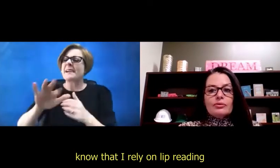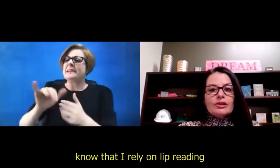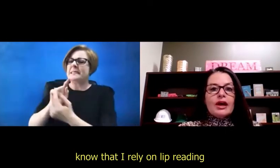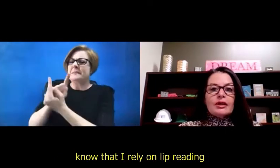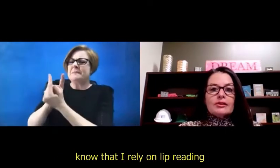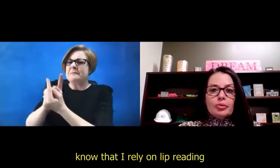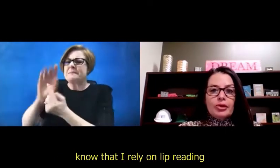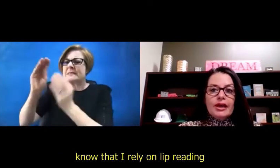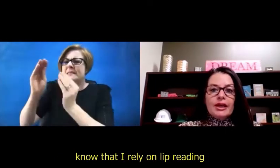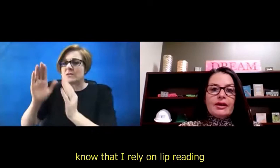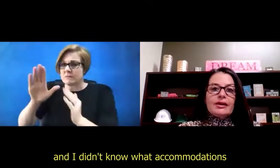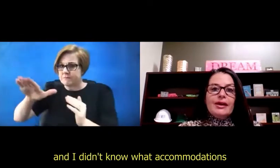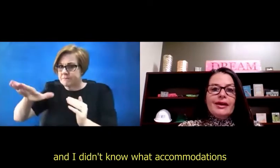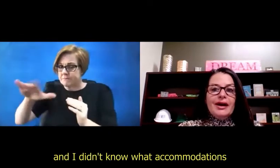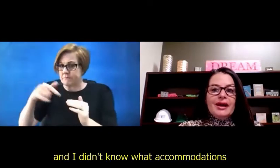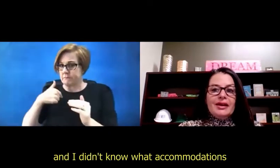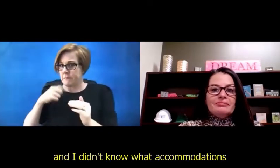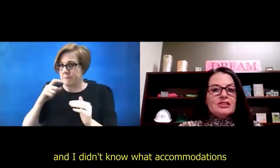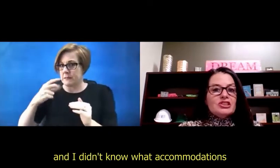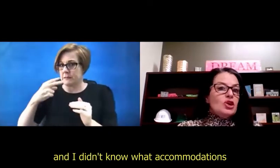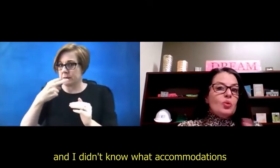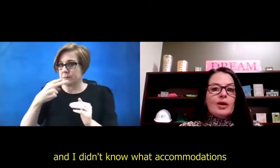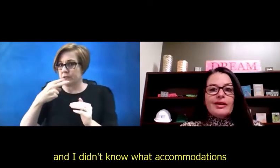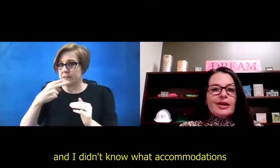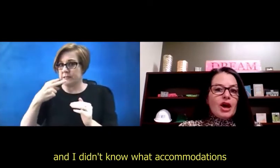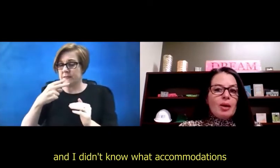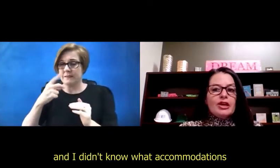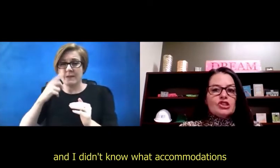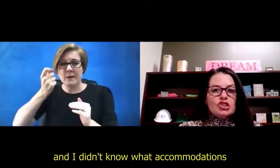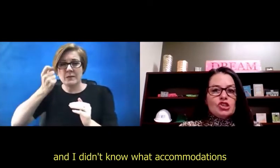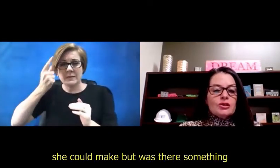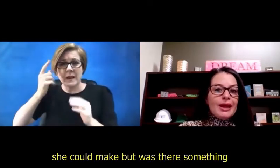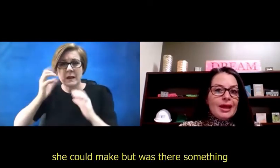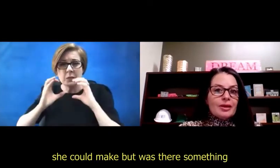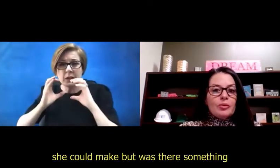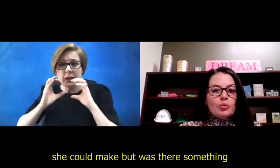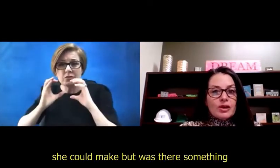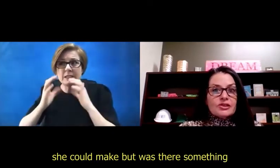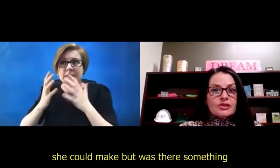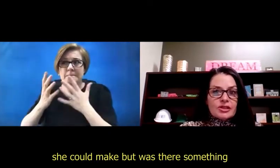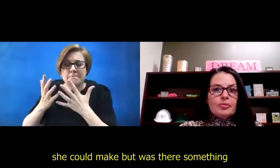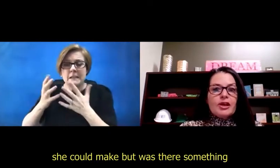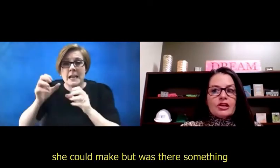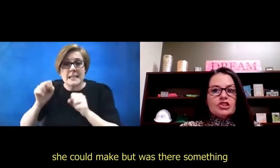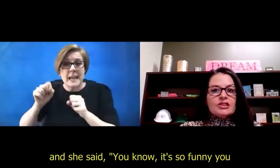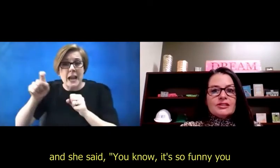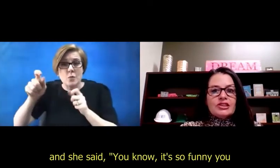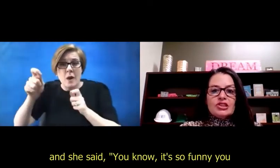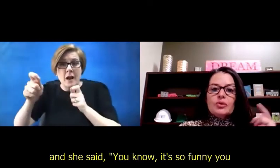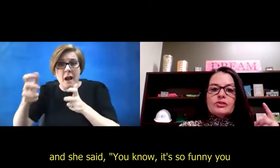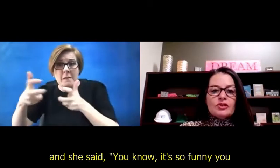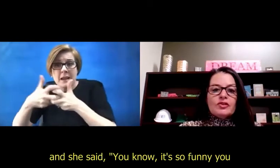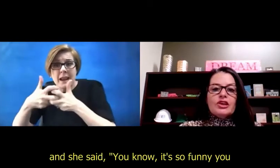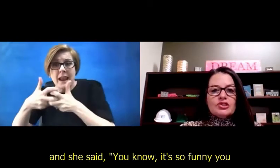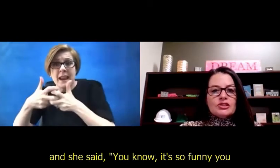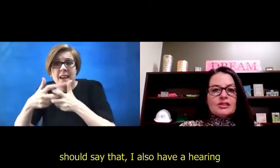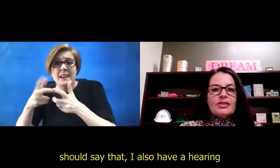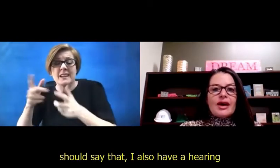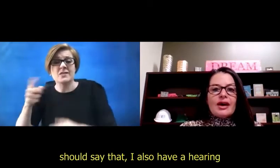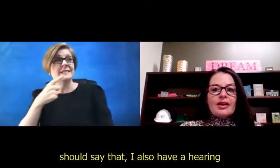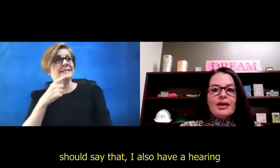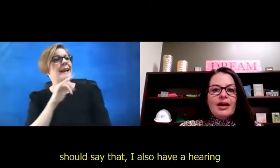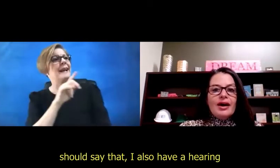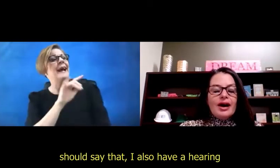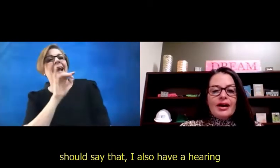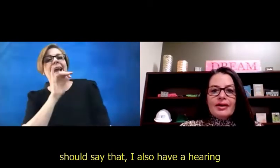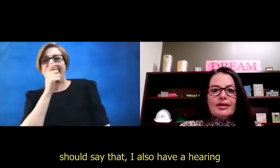that I rely on lip reading, and I didn't know what accommodation she could make, but was there something? And she said, you know, it's so funny you should